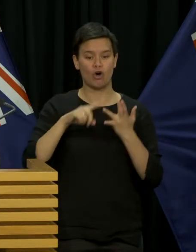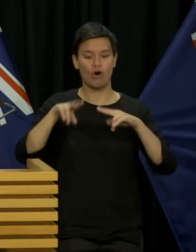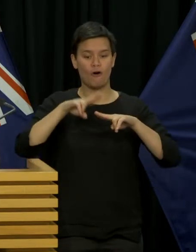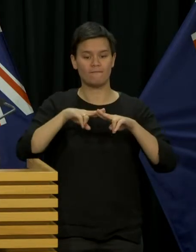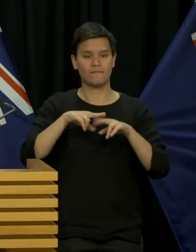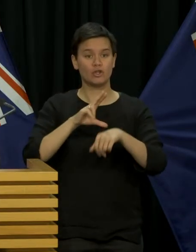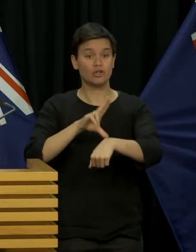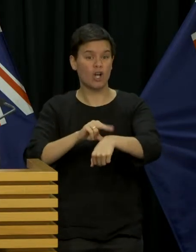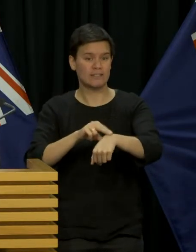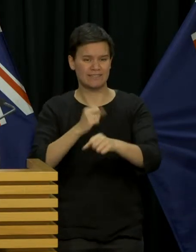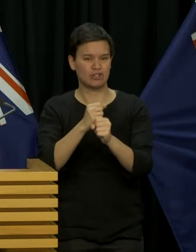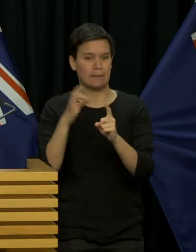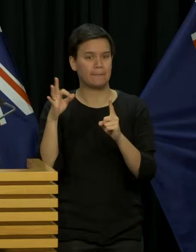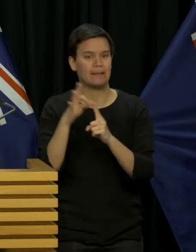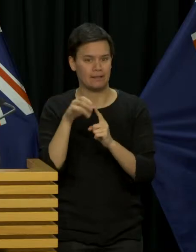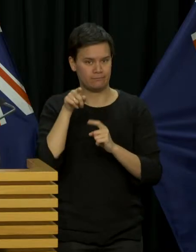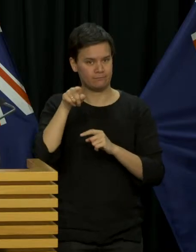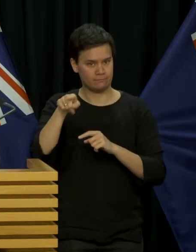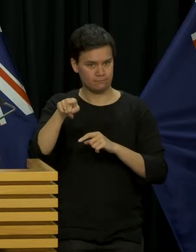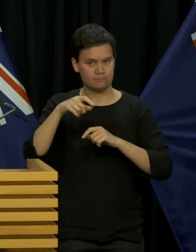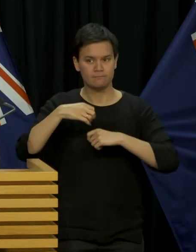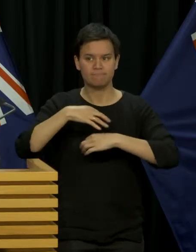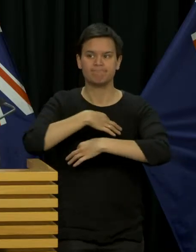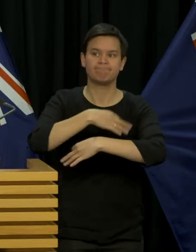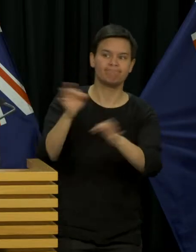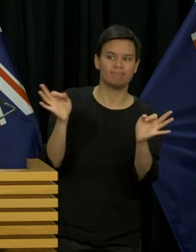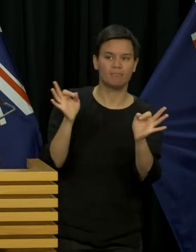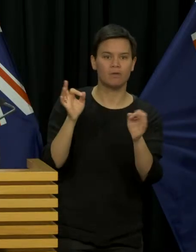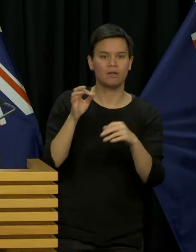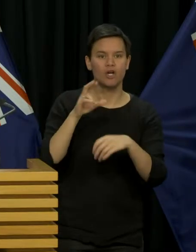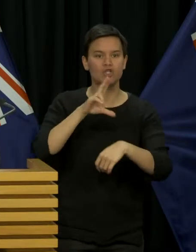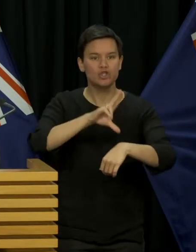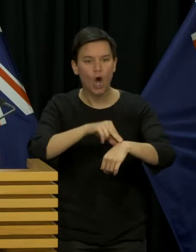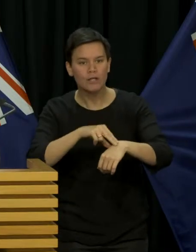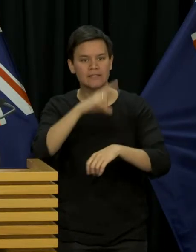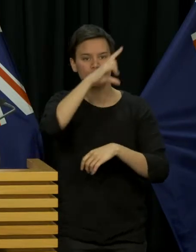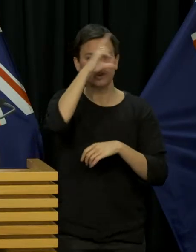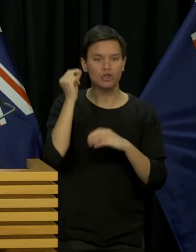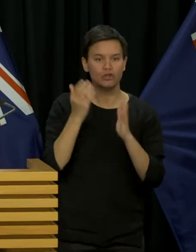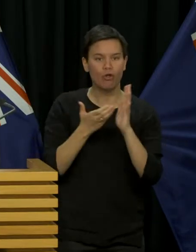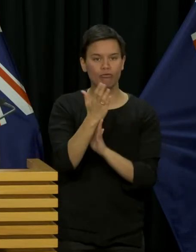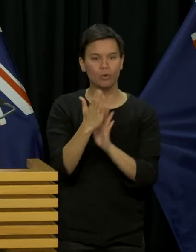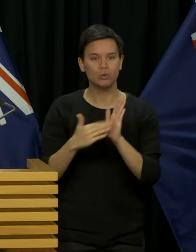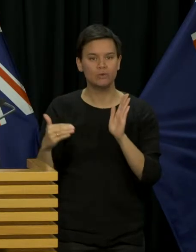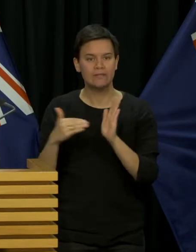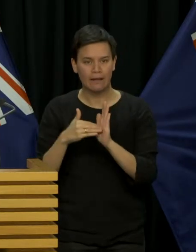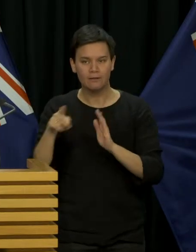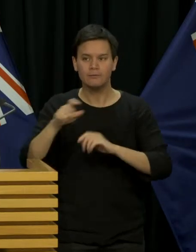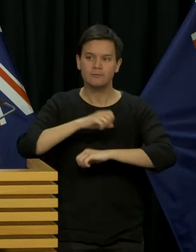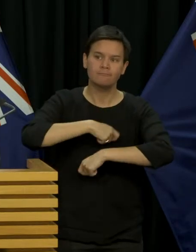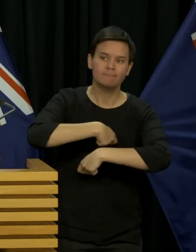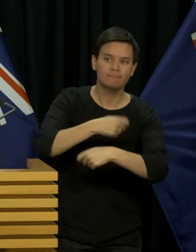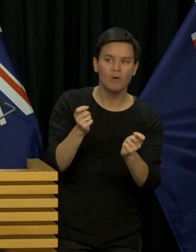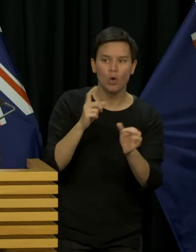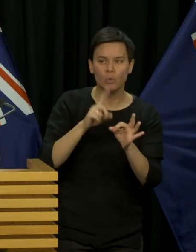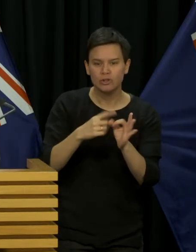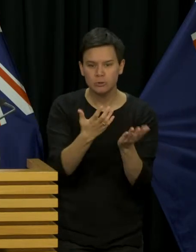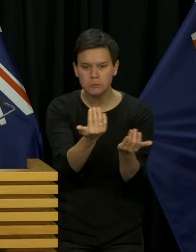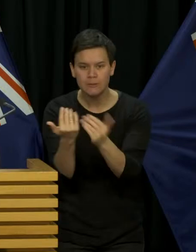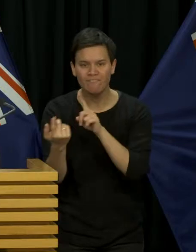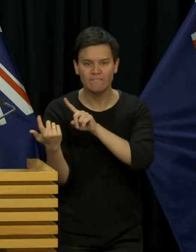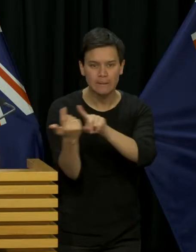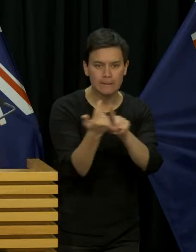got 800 responses from GPs and nurses around the country working in primary care. Some very